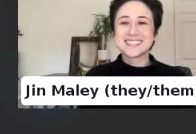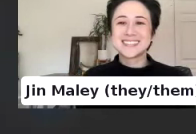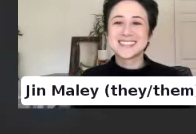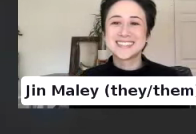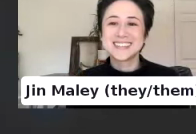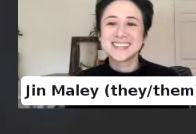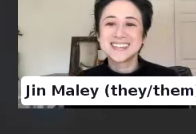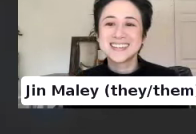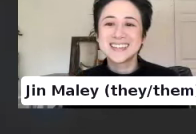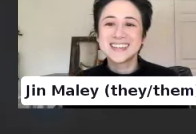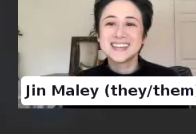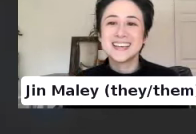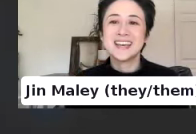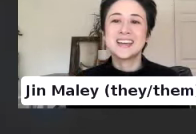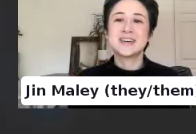10-year-old.